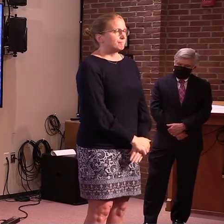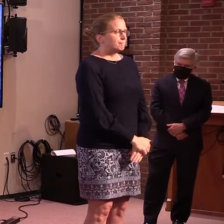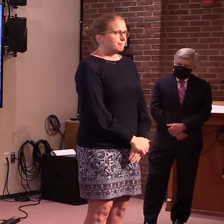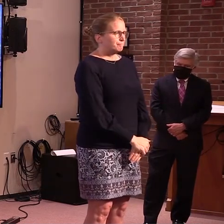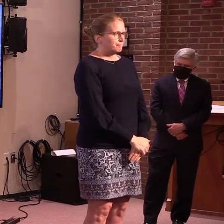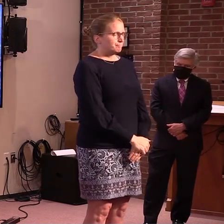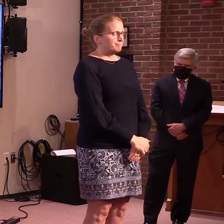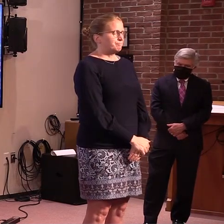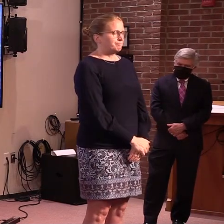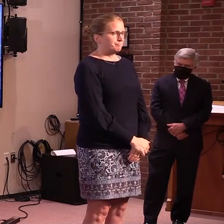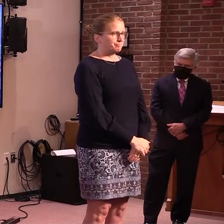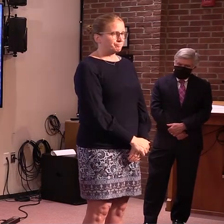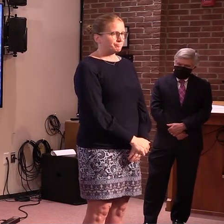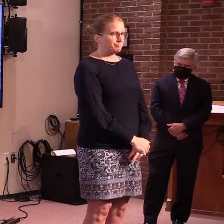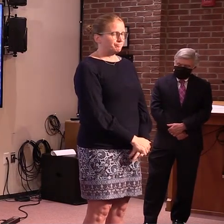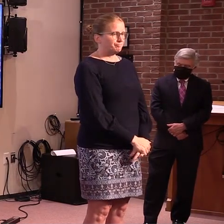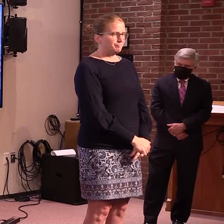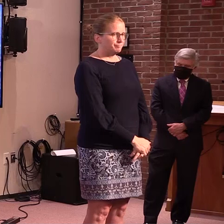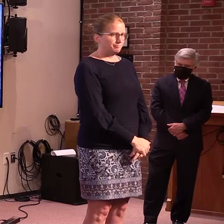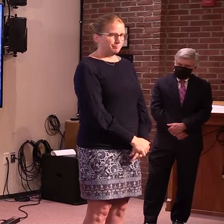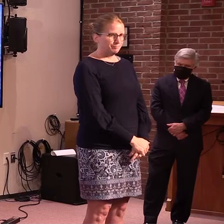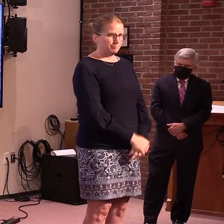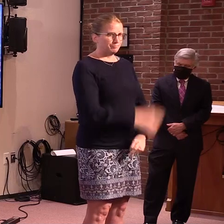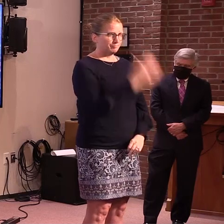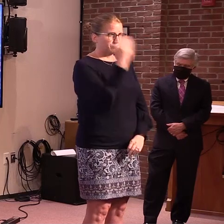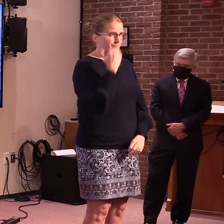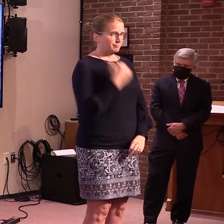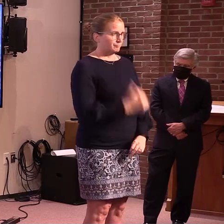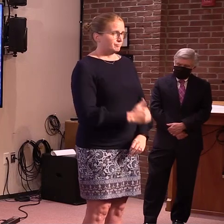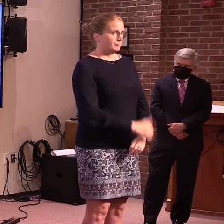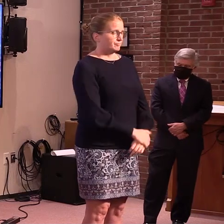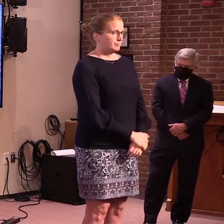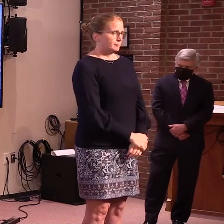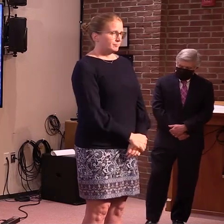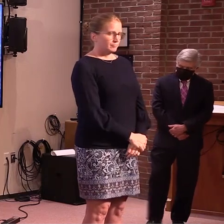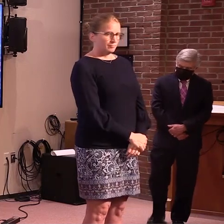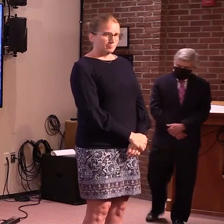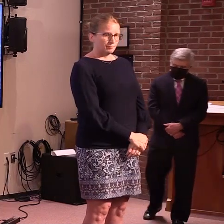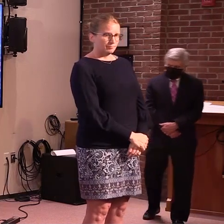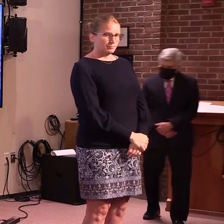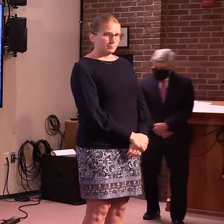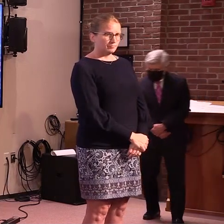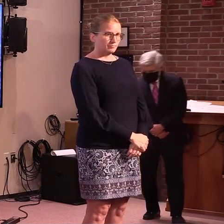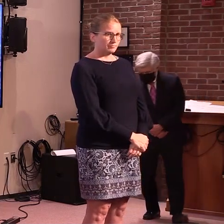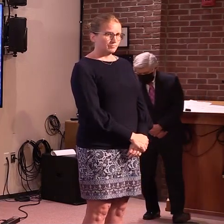Thank you so much. Okay. Ann Wallace Allen, VT Digger.